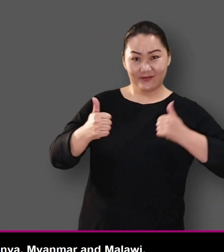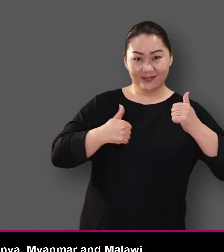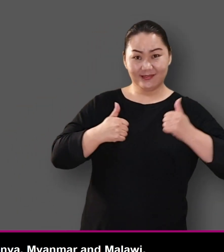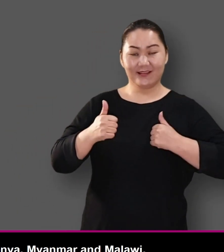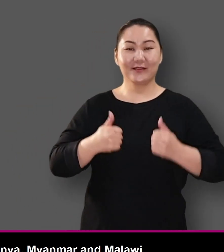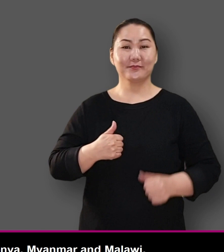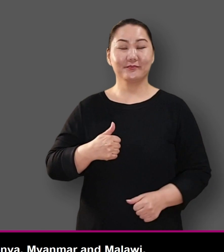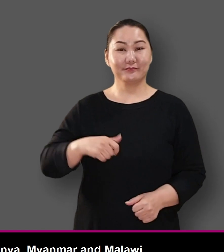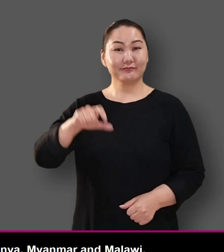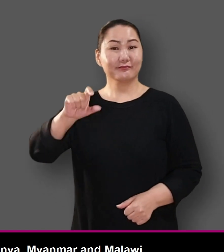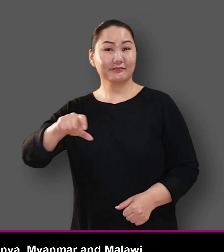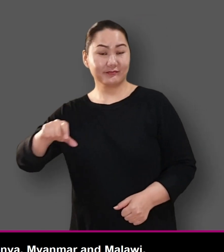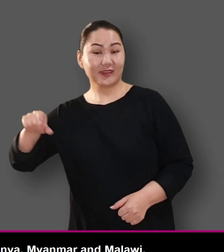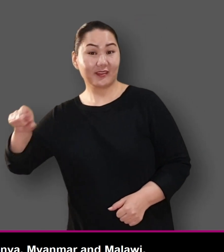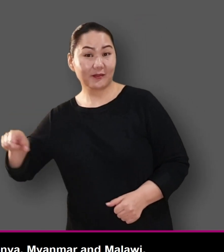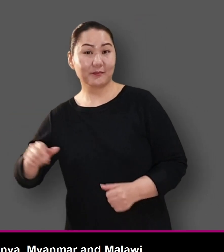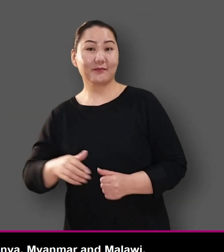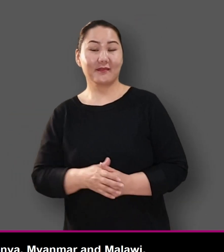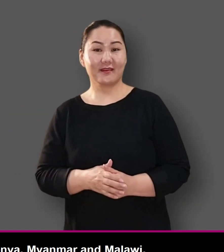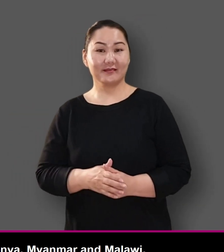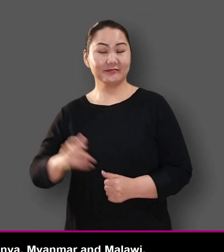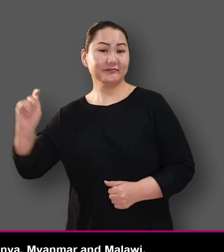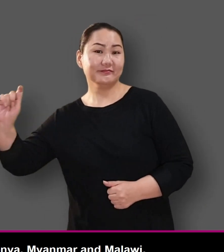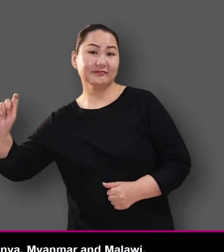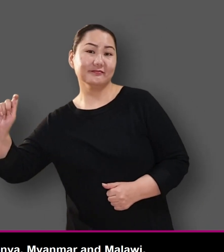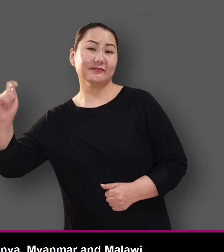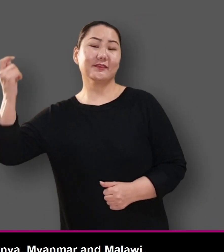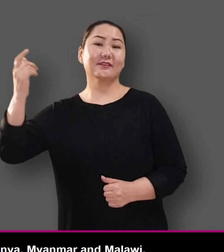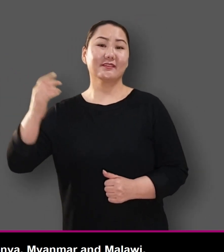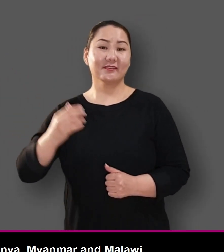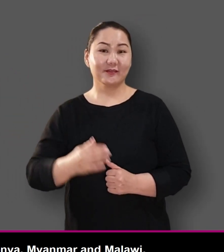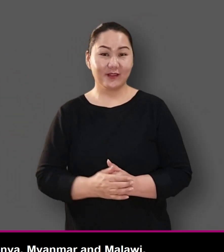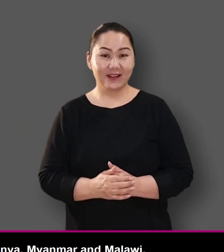In Rwanda, Nepal, Kenya, Myanmar, and Malawi,